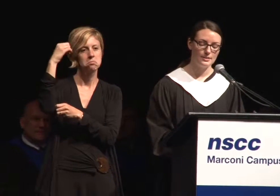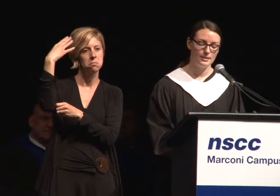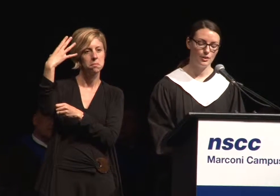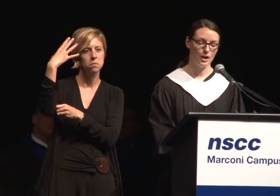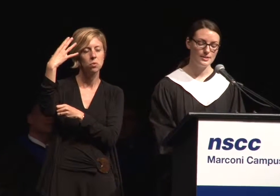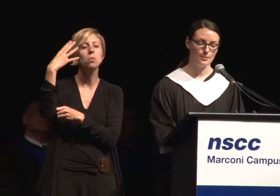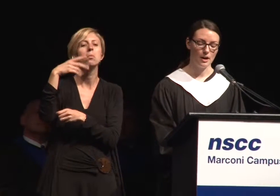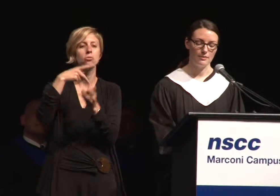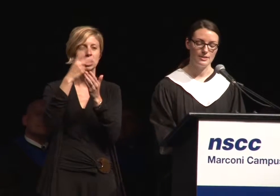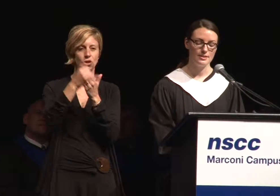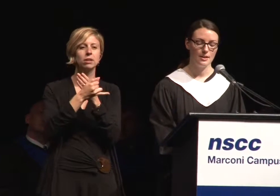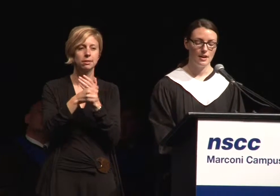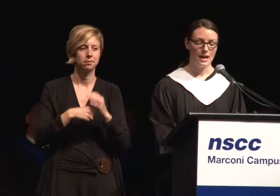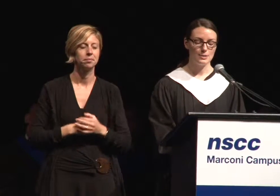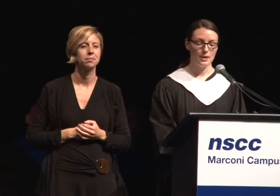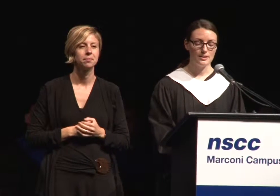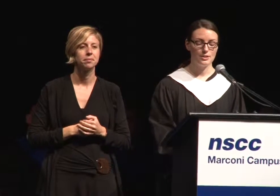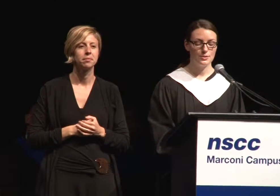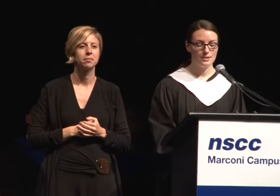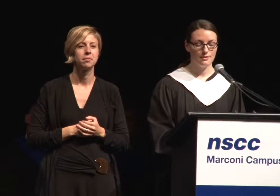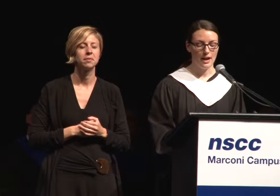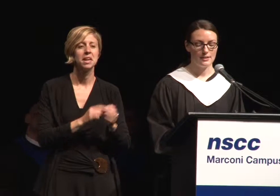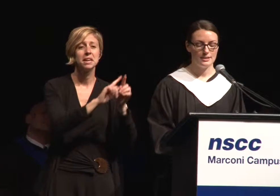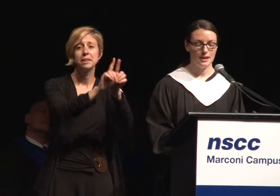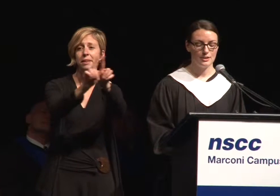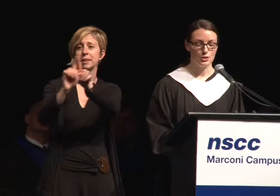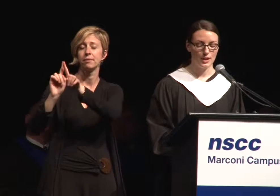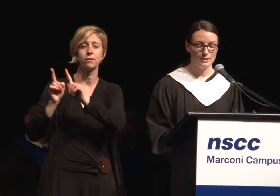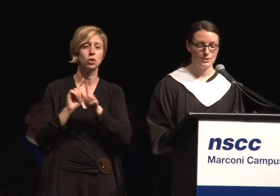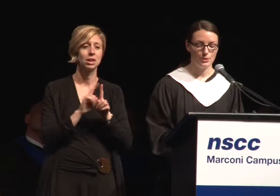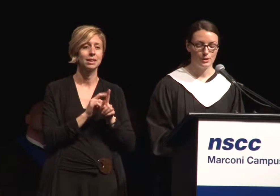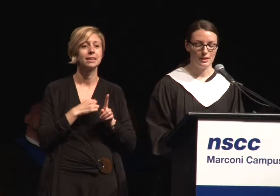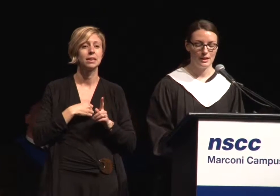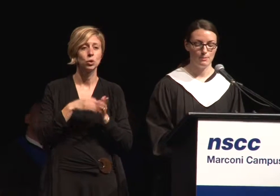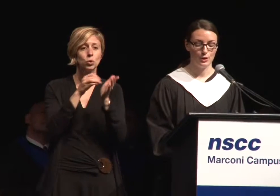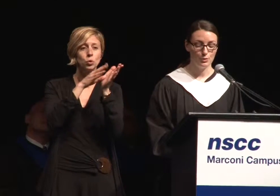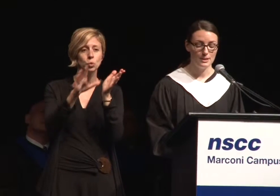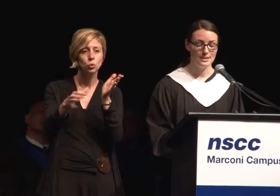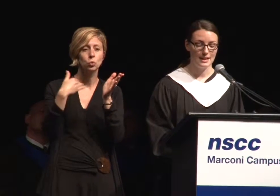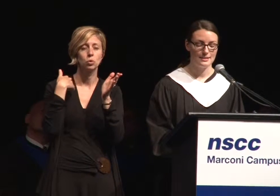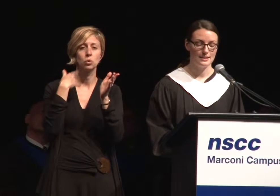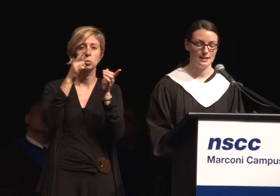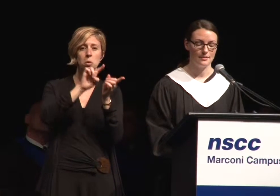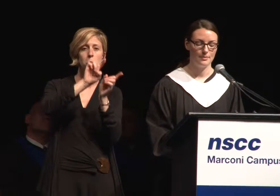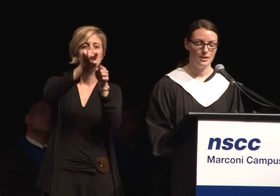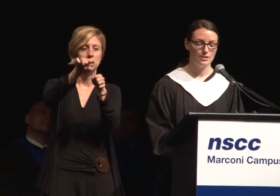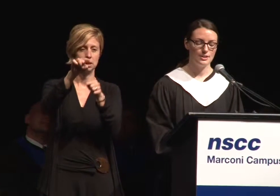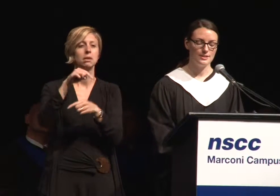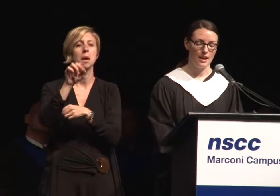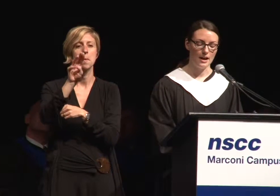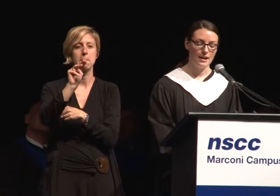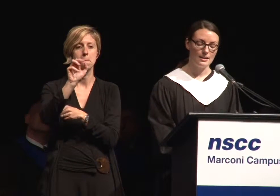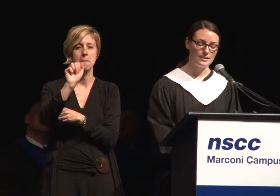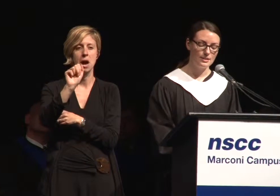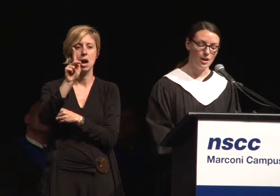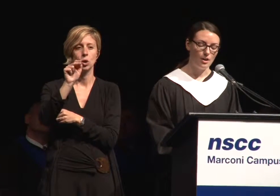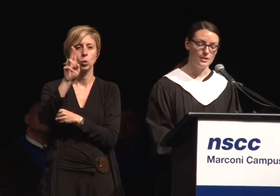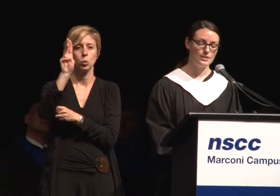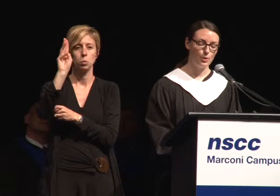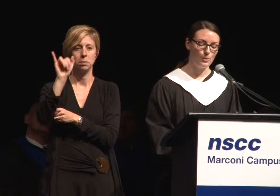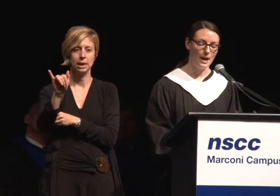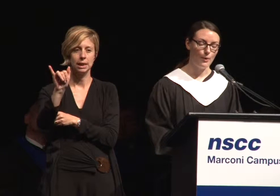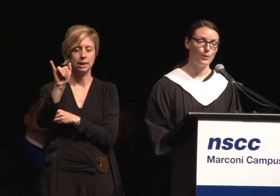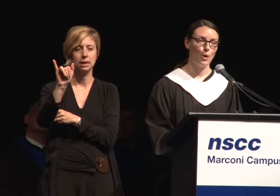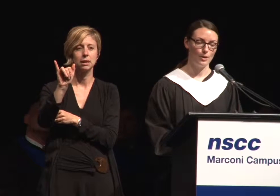and faculty across the province, as well as students and faculty at a trade school in Mikumi, Tanzania, to design and install